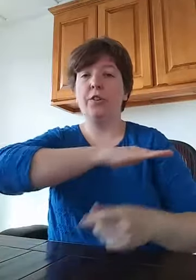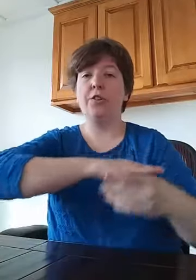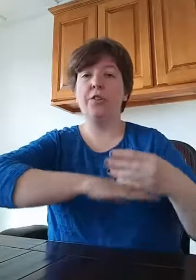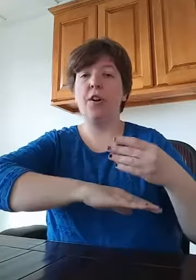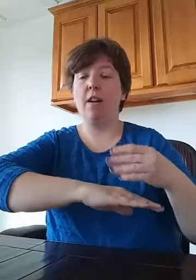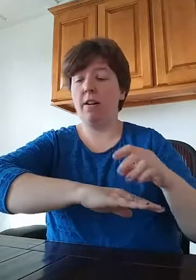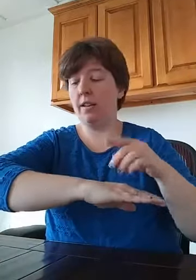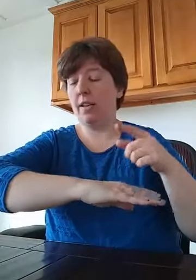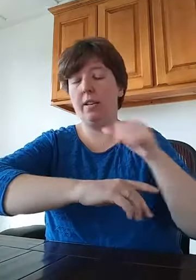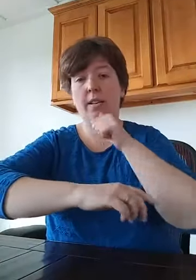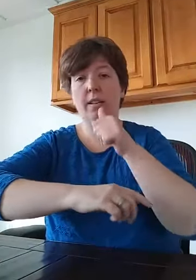Your non-dominant